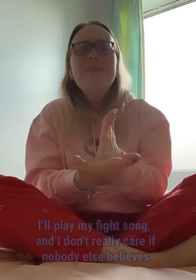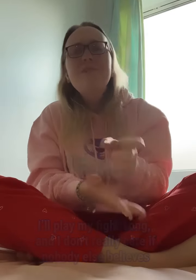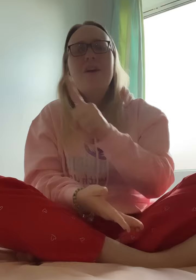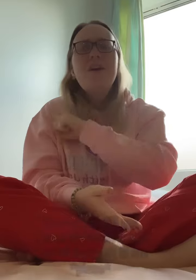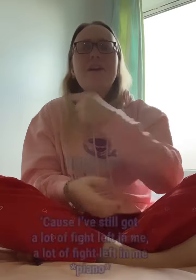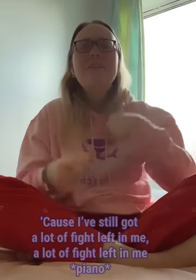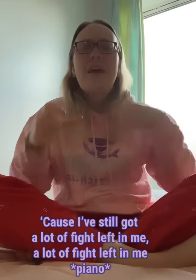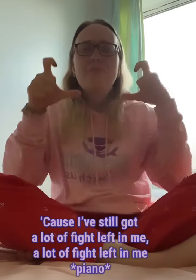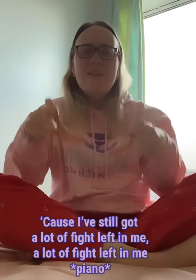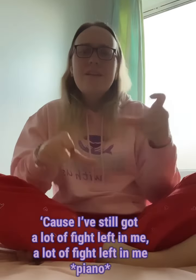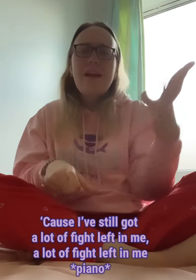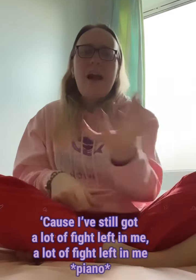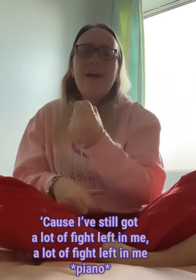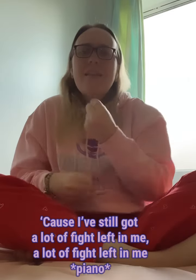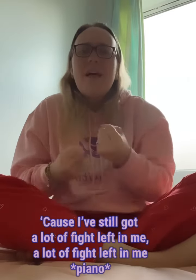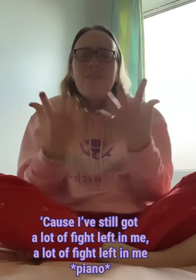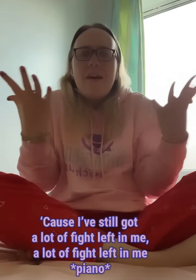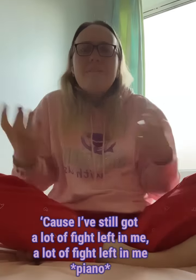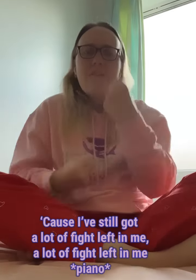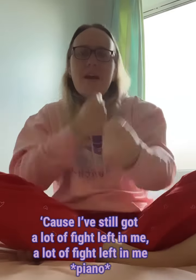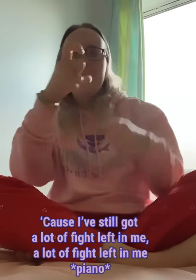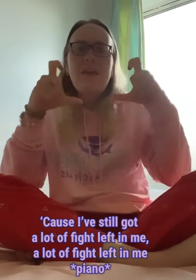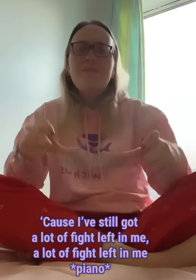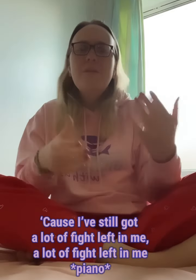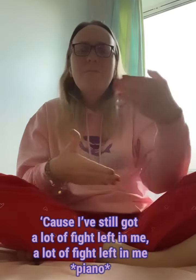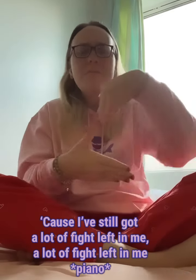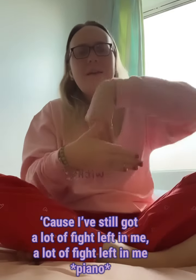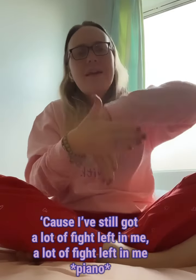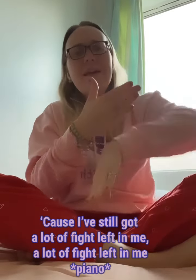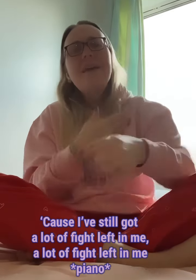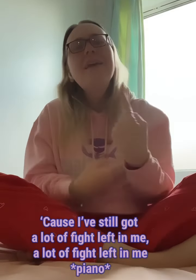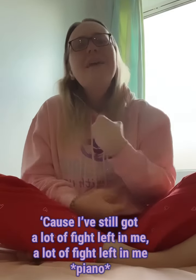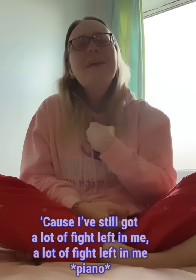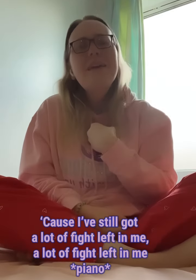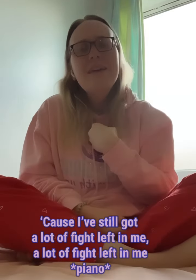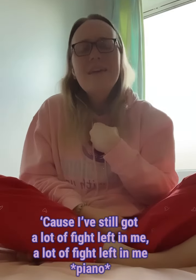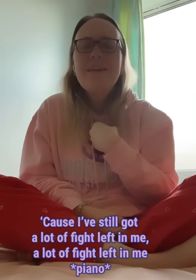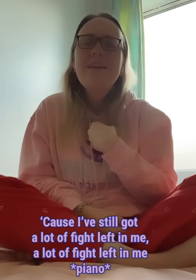believes, 'cause I've still got a lot of fight left in me.